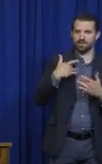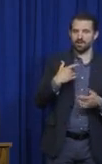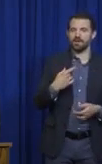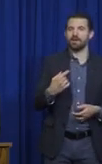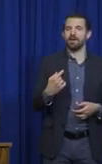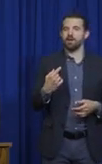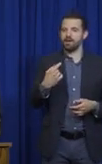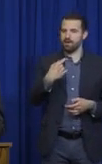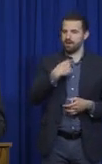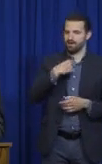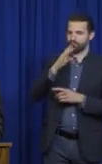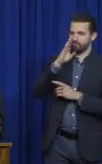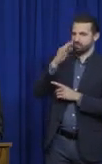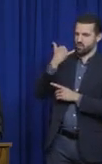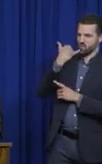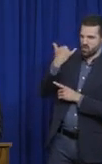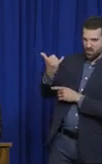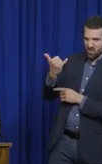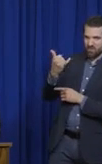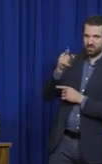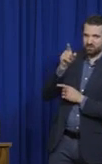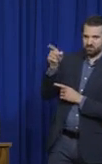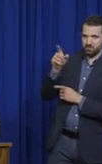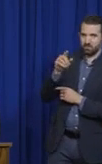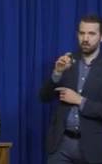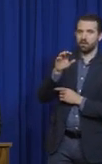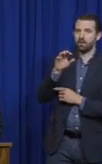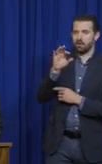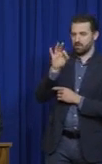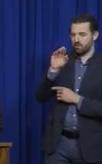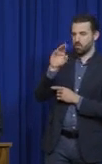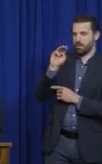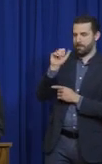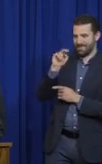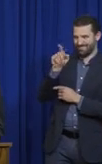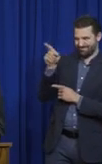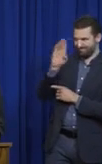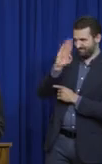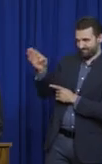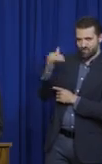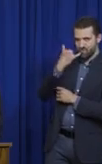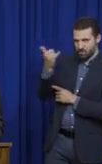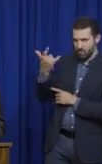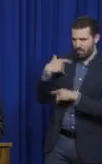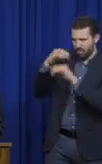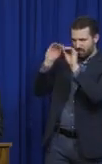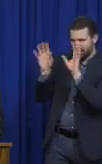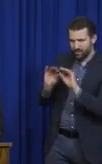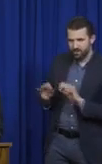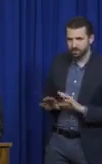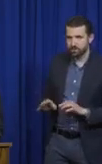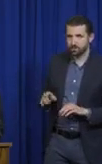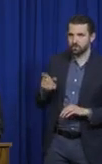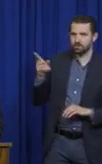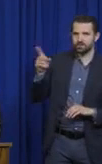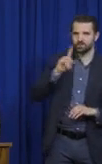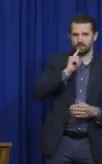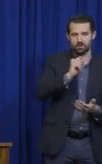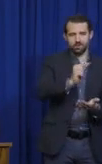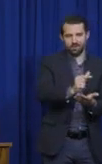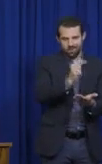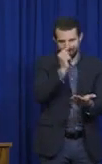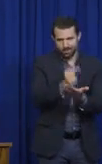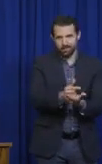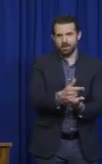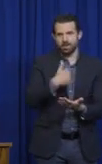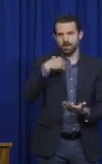Fortman so that I at least had a baseline understanding of how these things worked. And Commissioner Fortman personally offered to connect with staff at